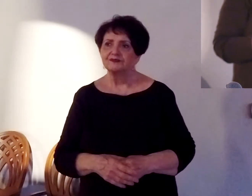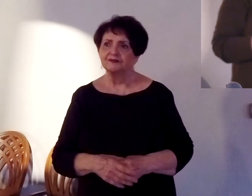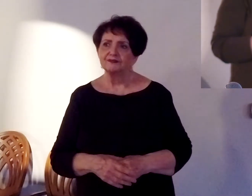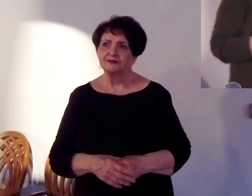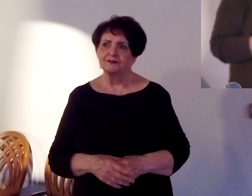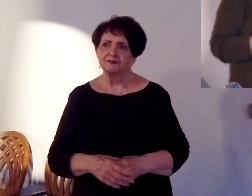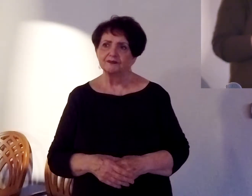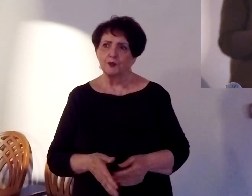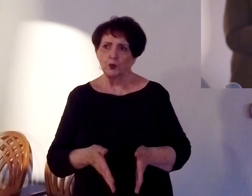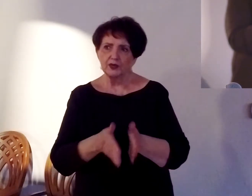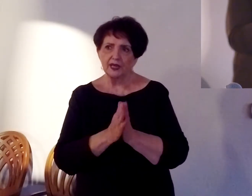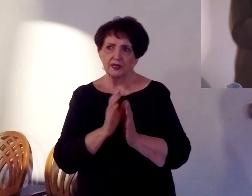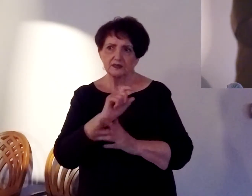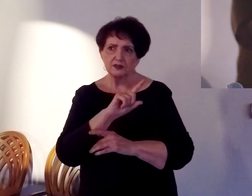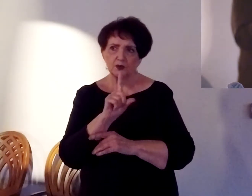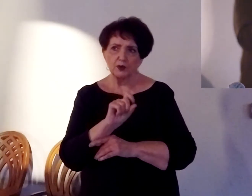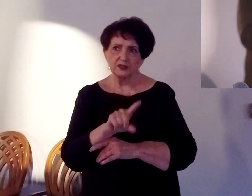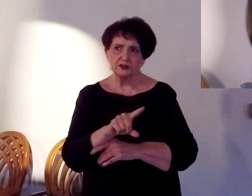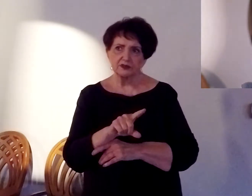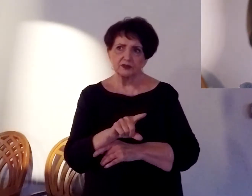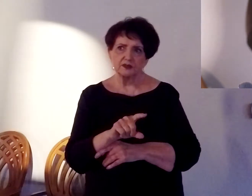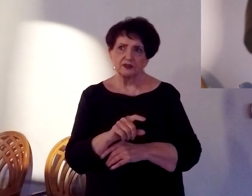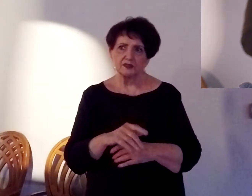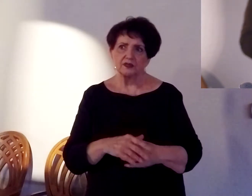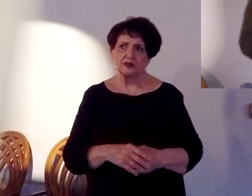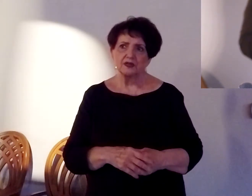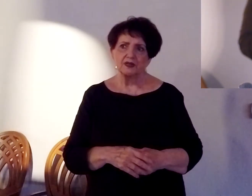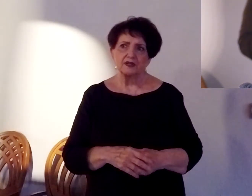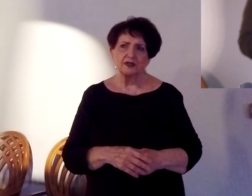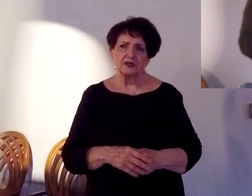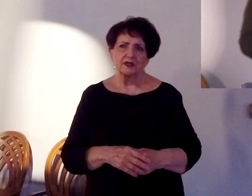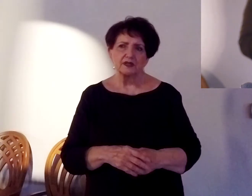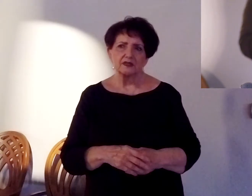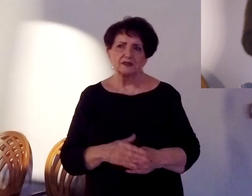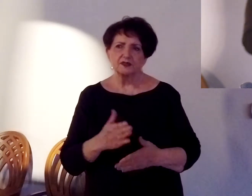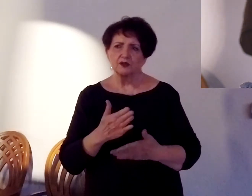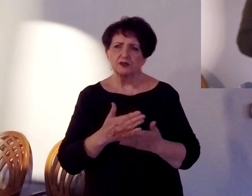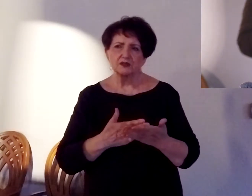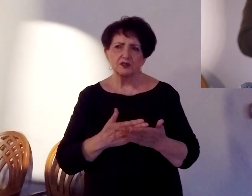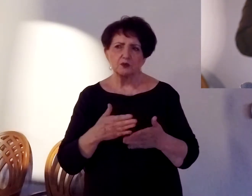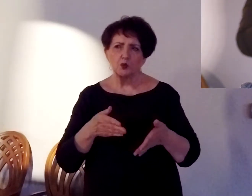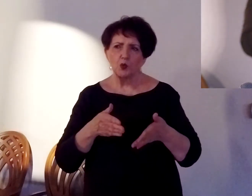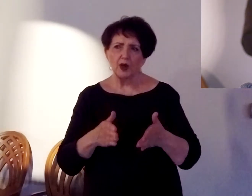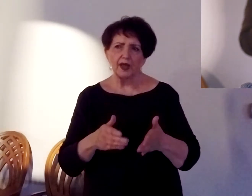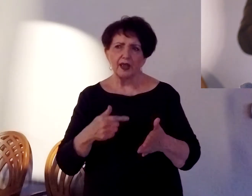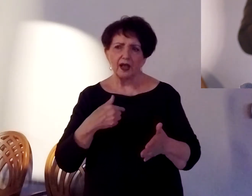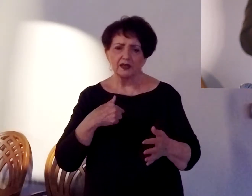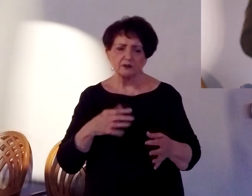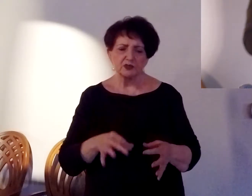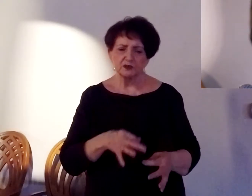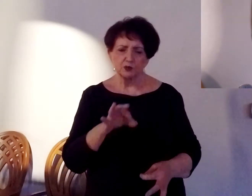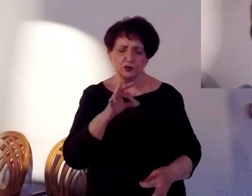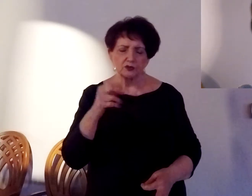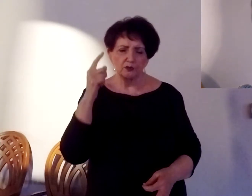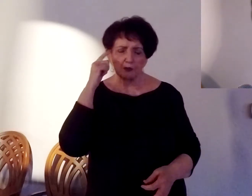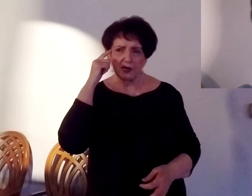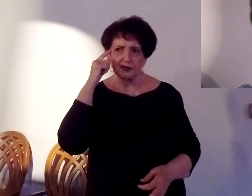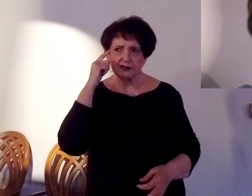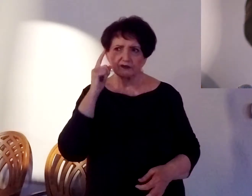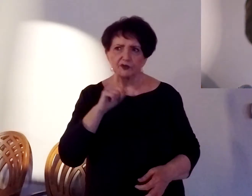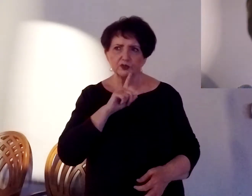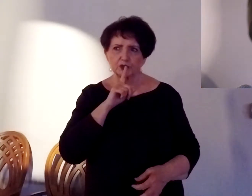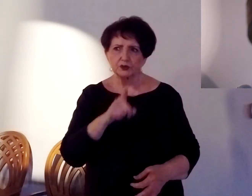ask this question in the beginning and end. Is there some point that I could be so spiritually minded that I serve no